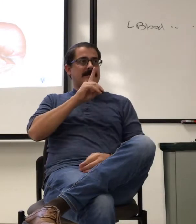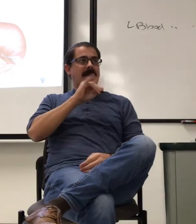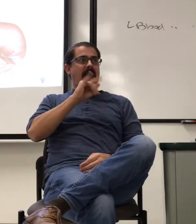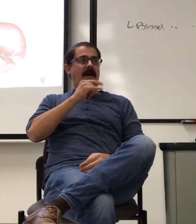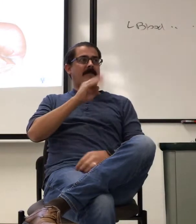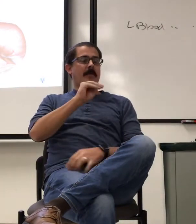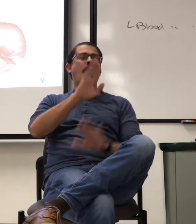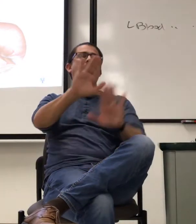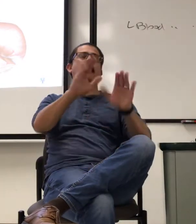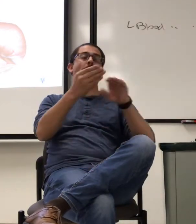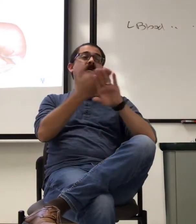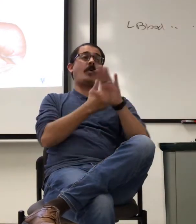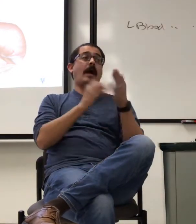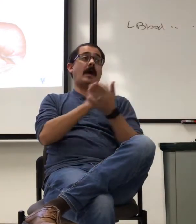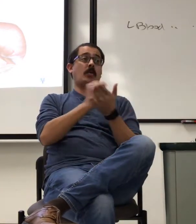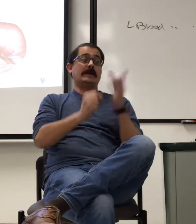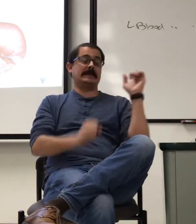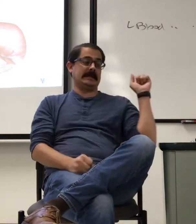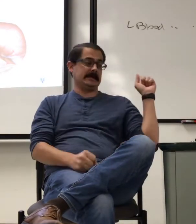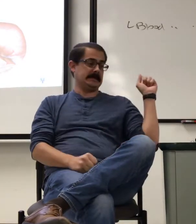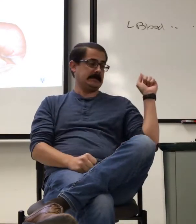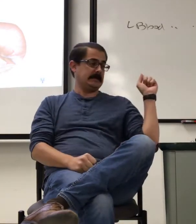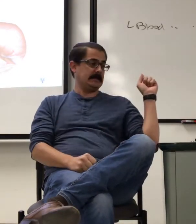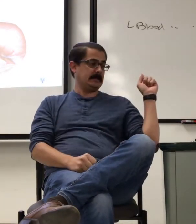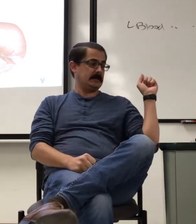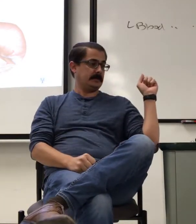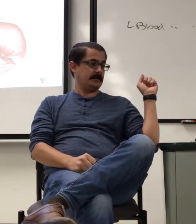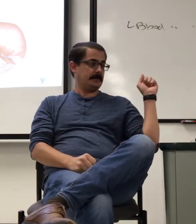Oh, before I completely erase this,